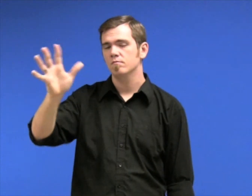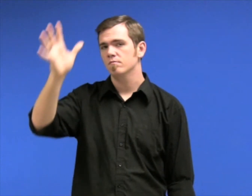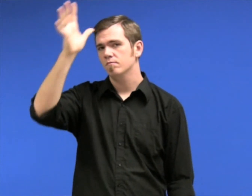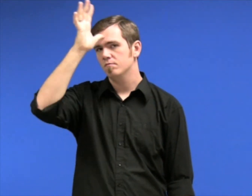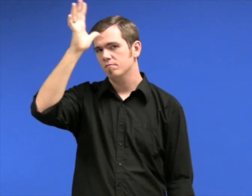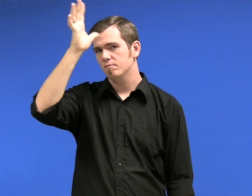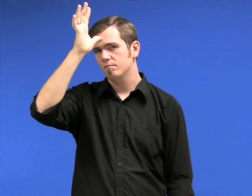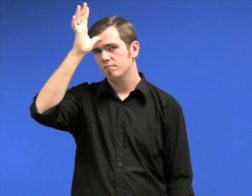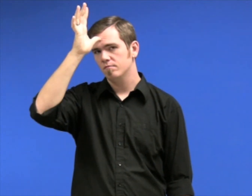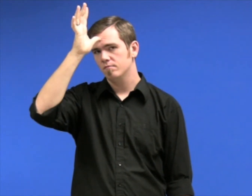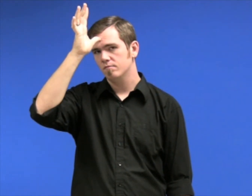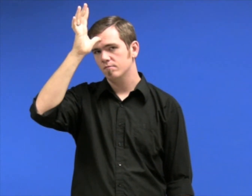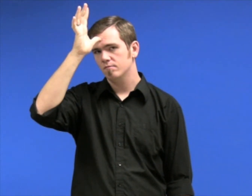We have father,